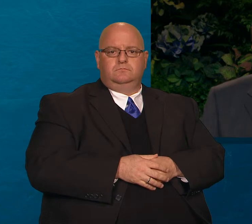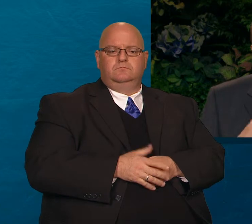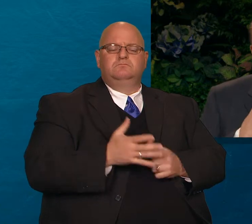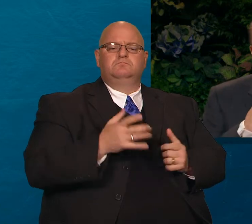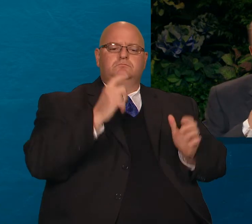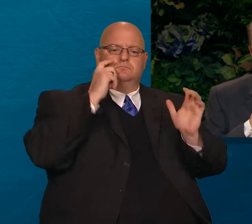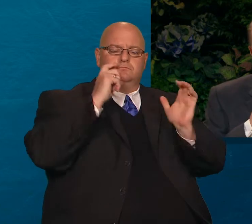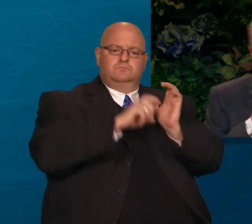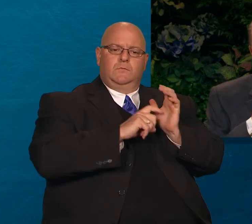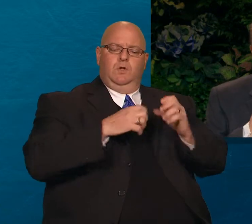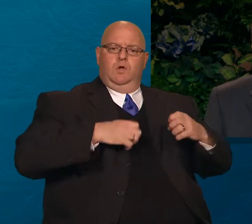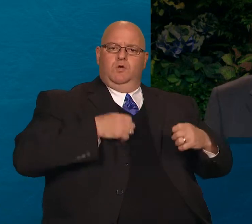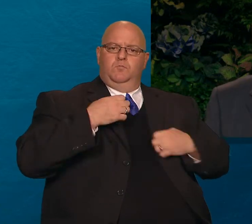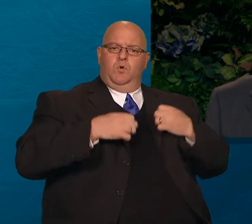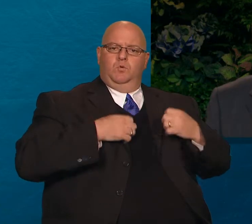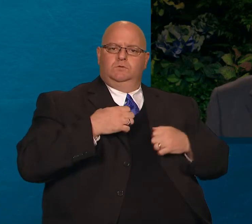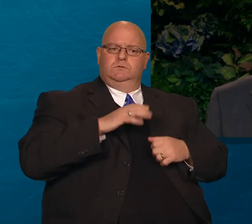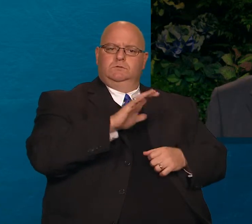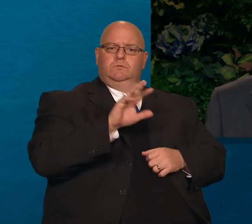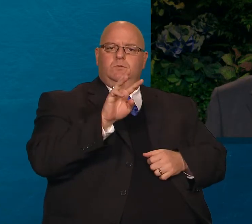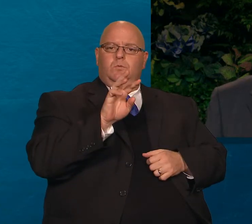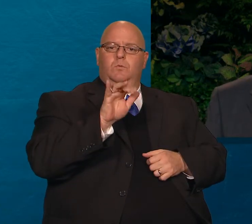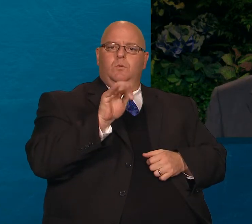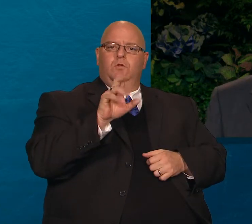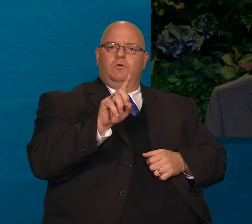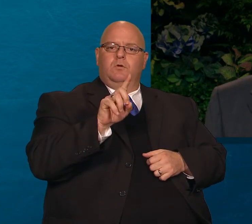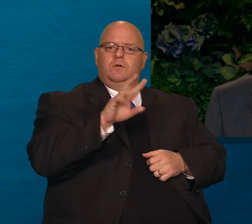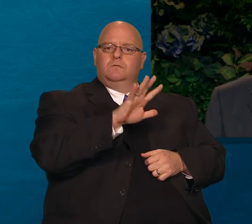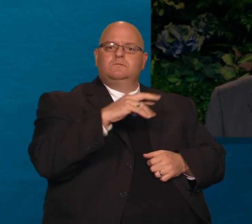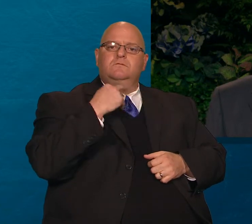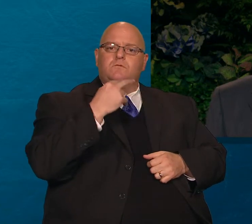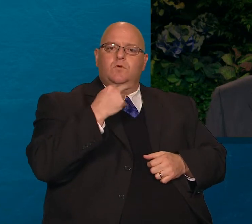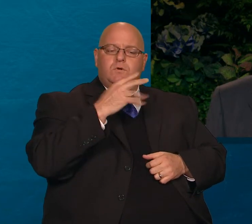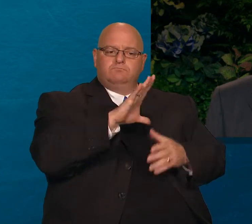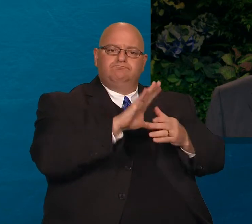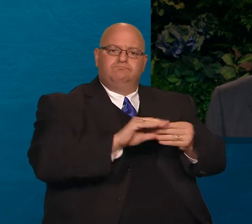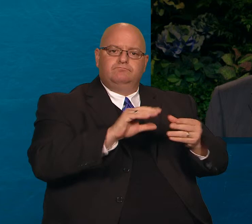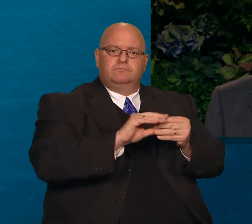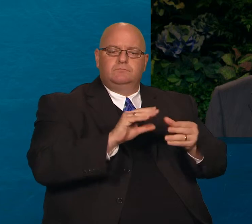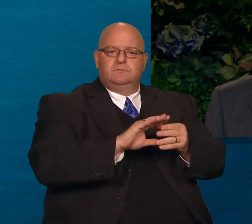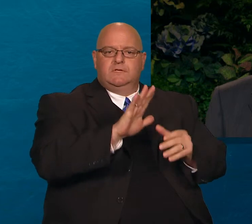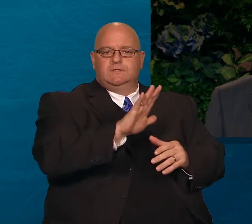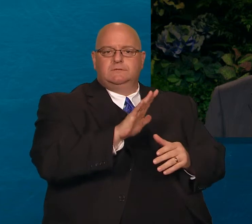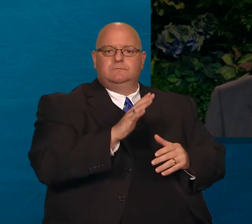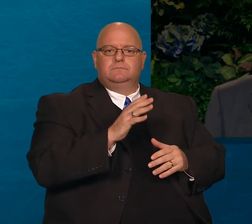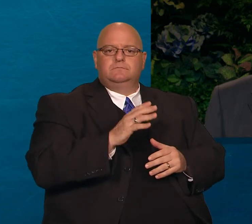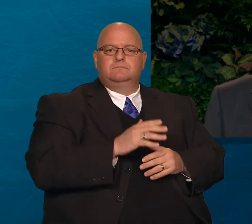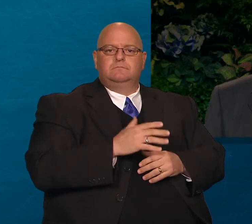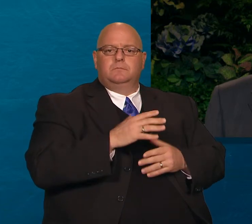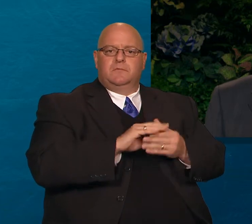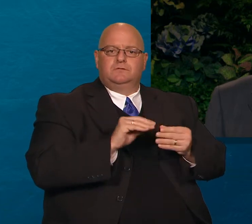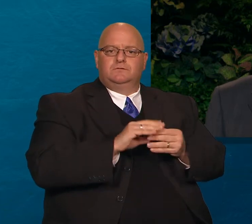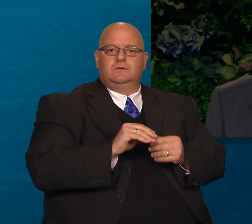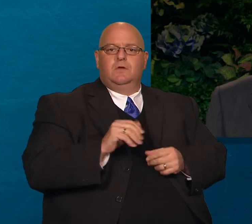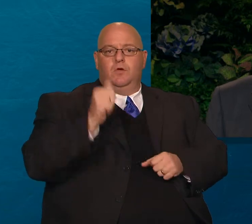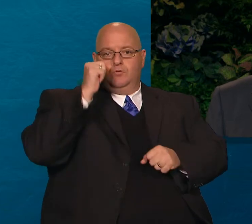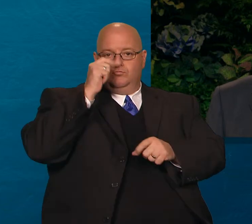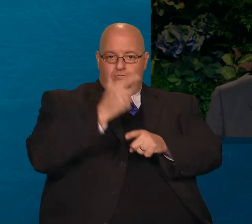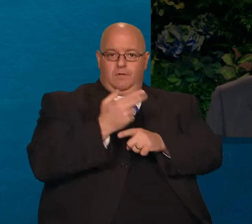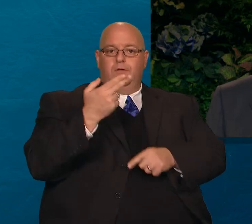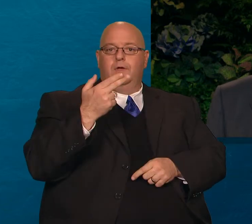was a catch in Willard's voice as he conveyed his welcome message. Brother